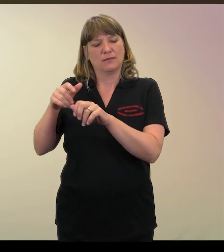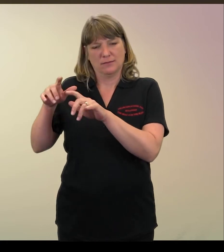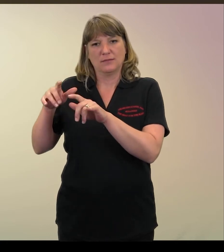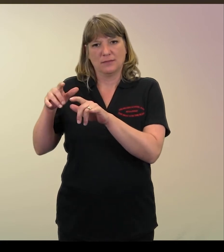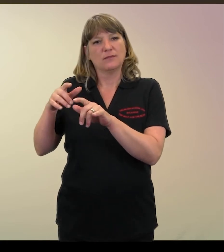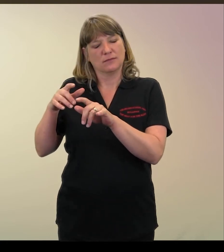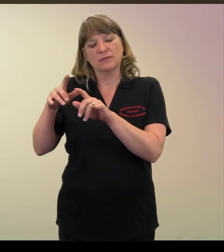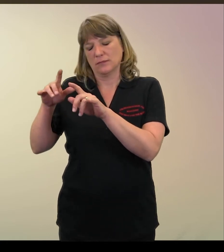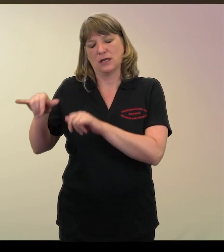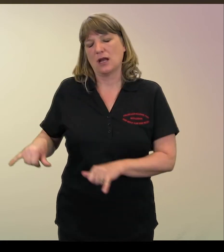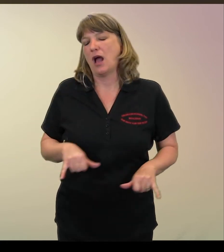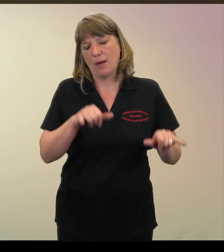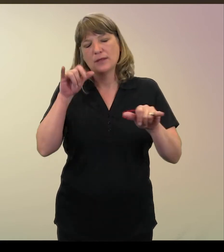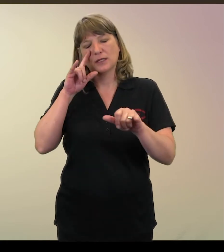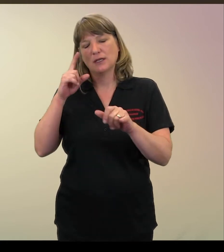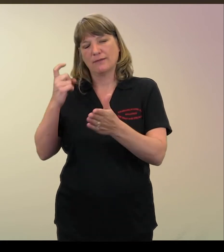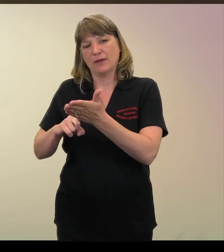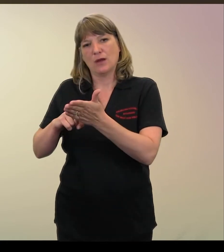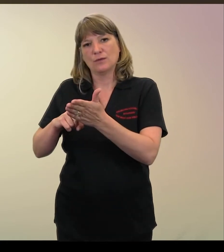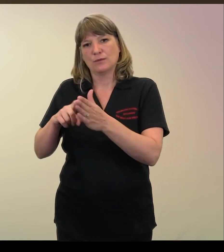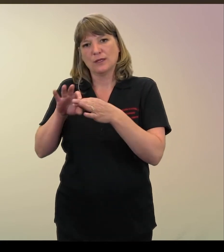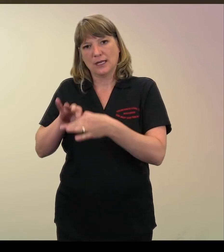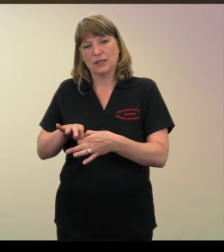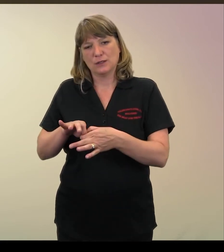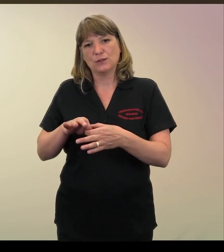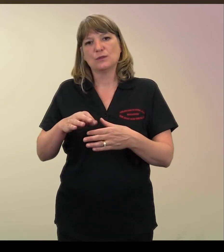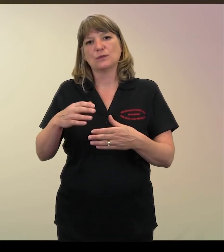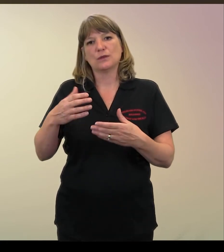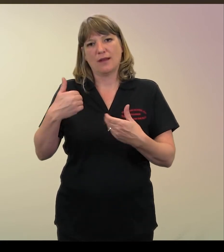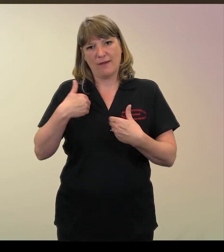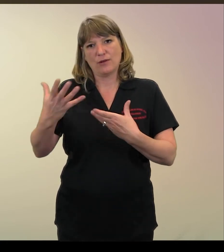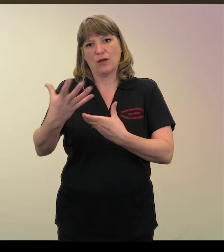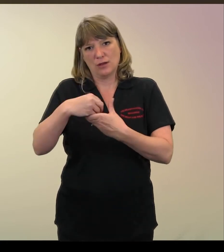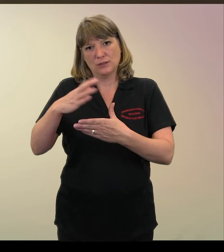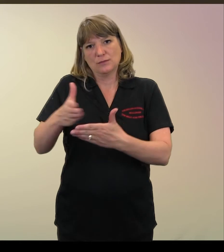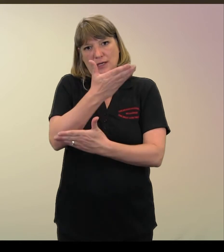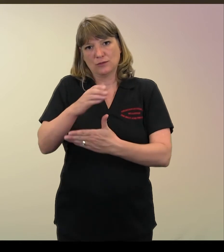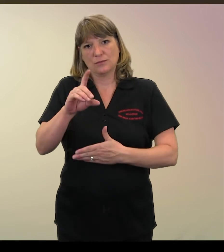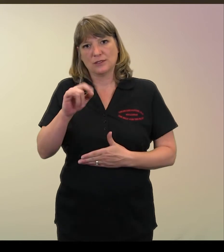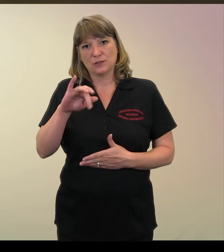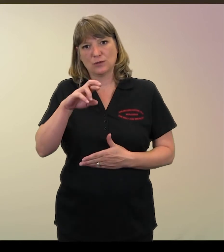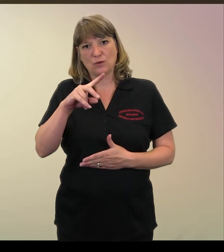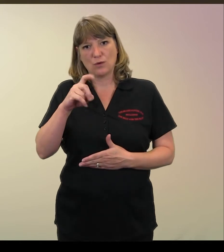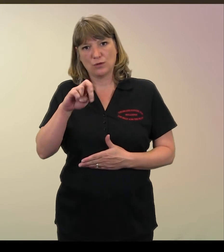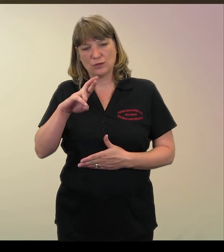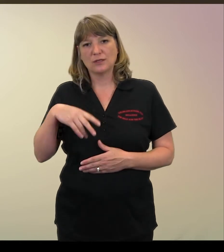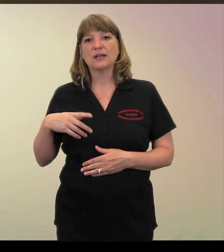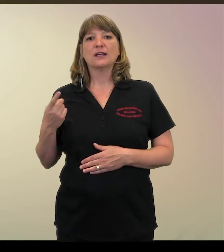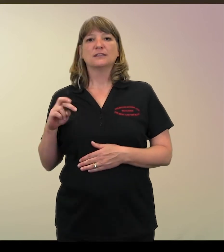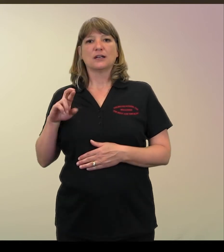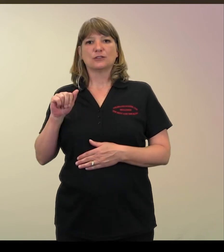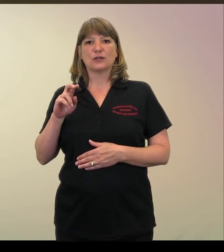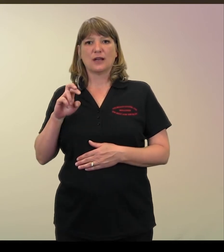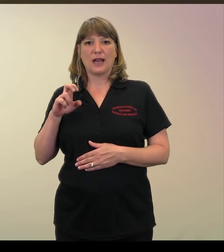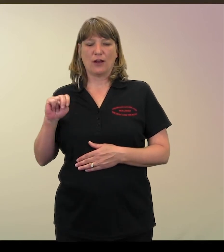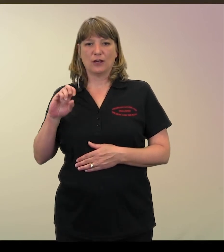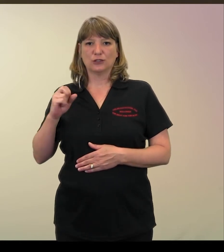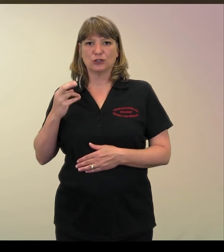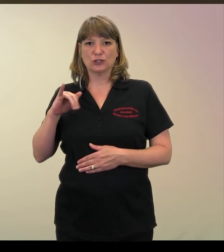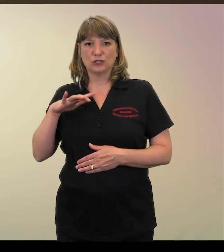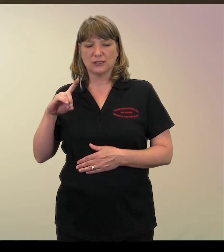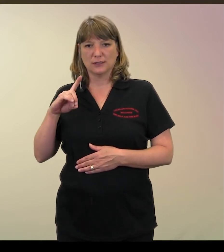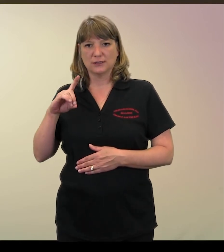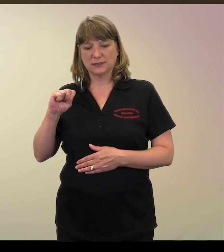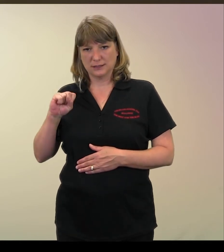language delays are very commonly found among children who have an autism spectrum disorder. So in